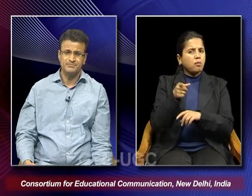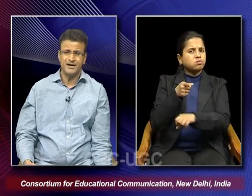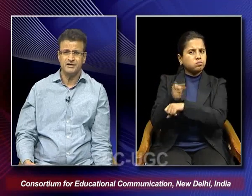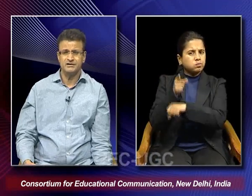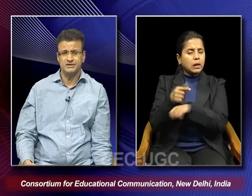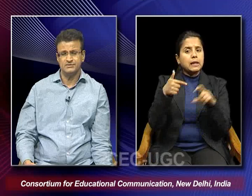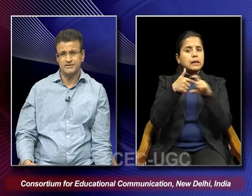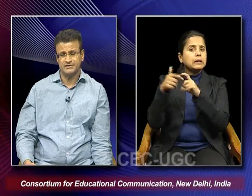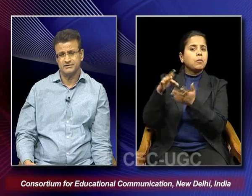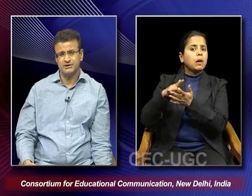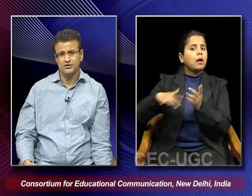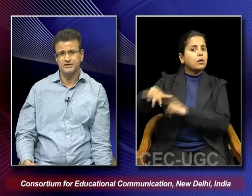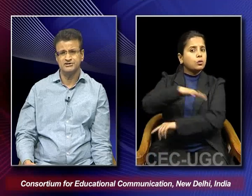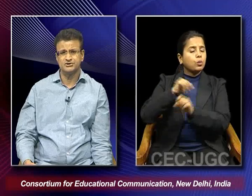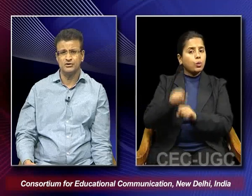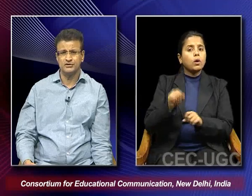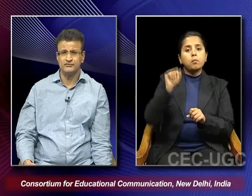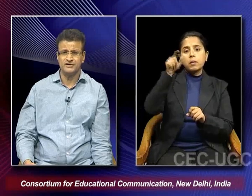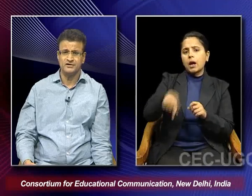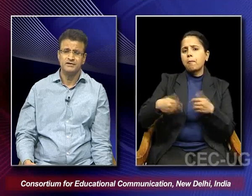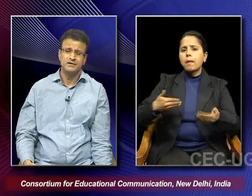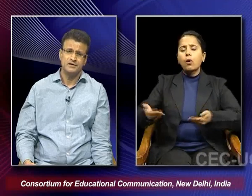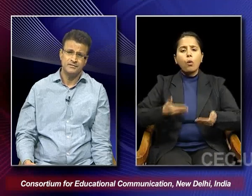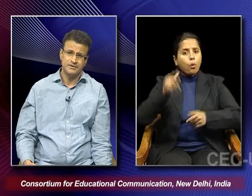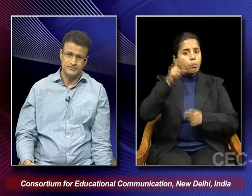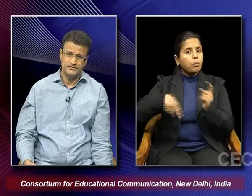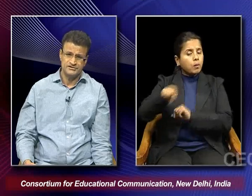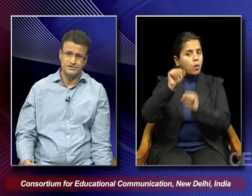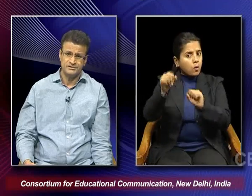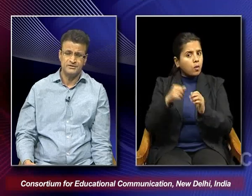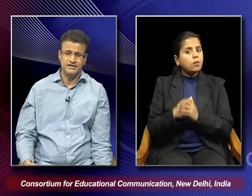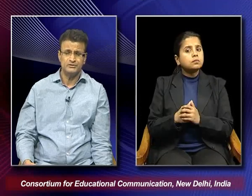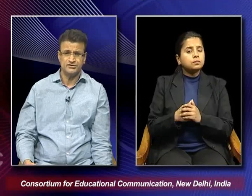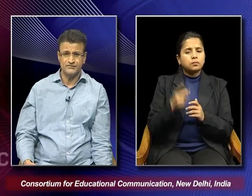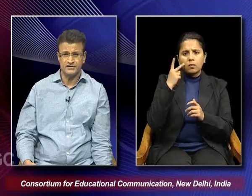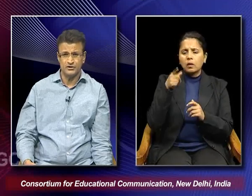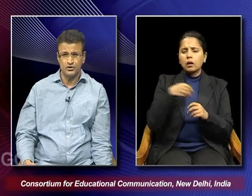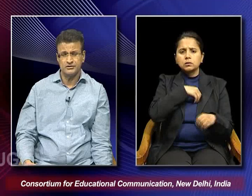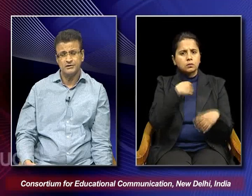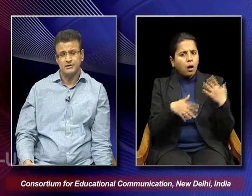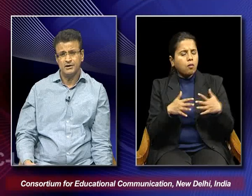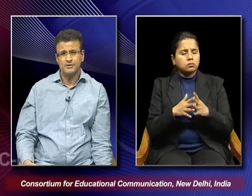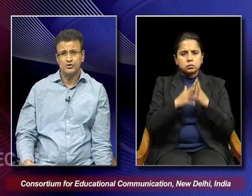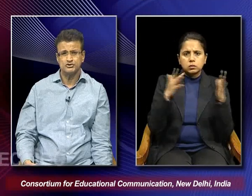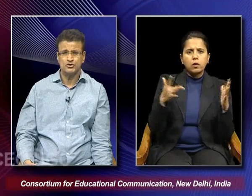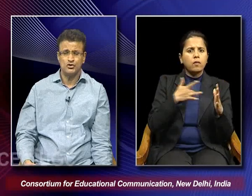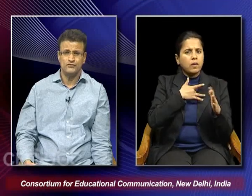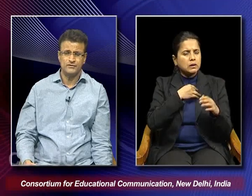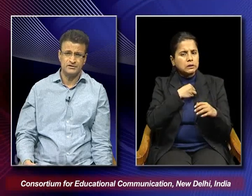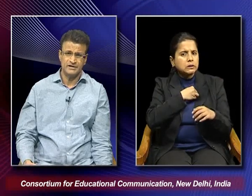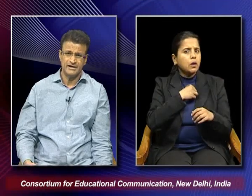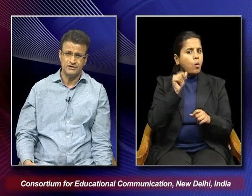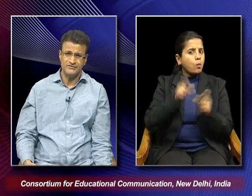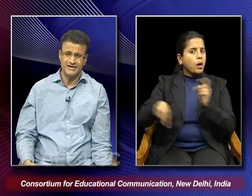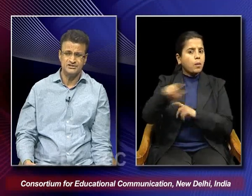eastern part, where the Bengalis of the which they had to suffer a lot because of